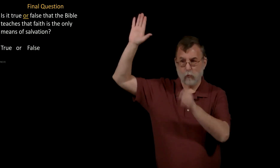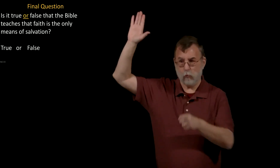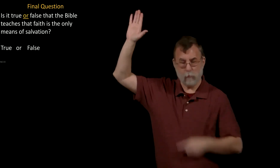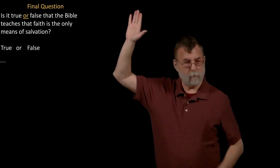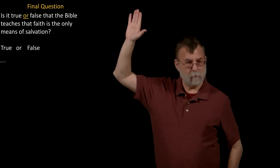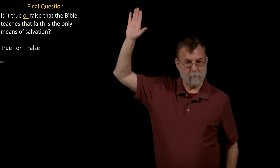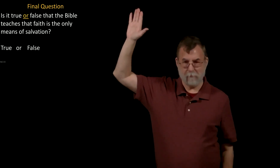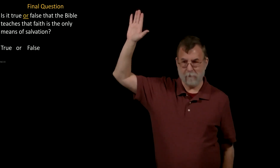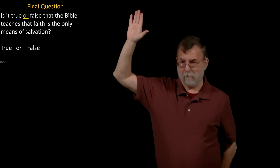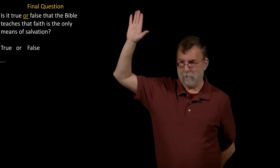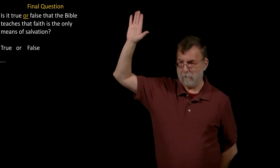True, raise your hand.